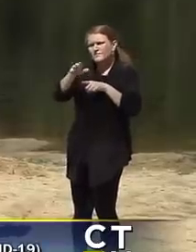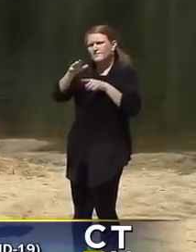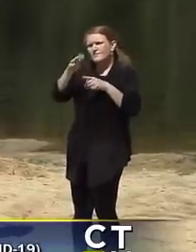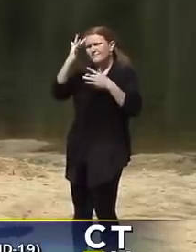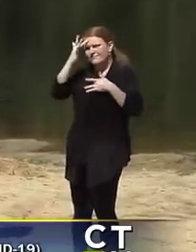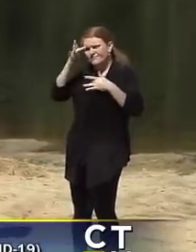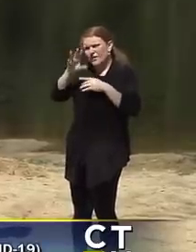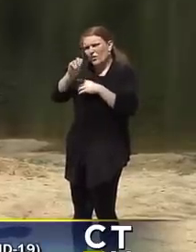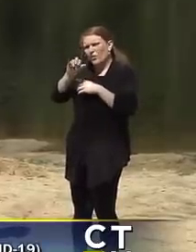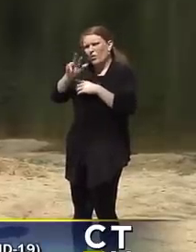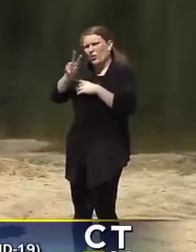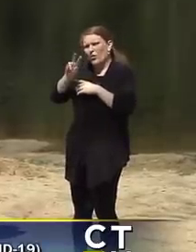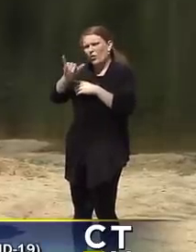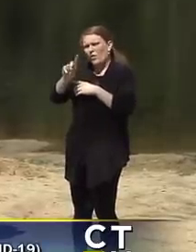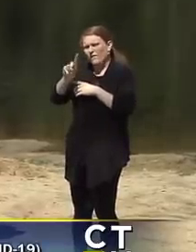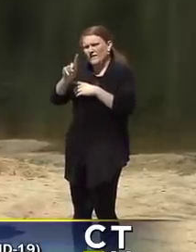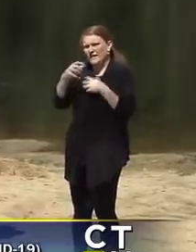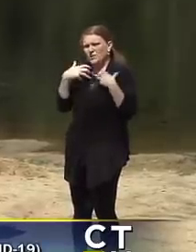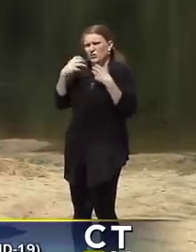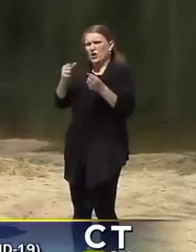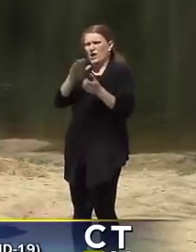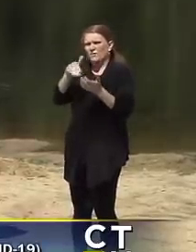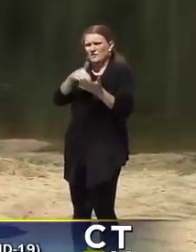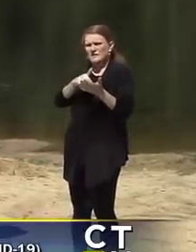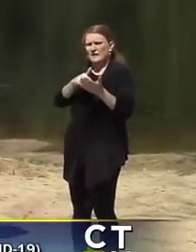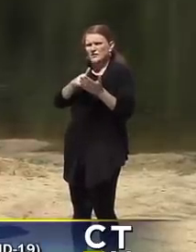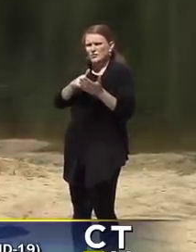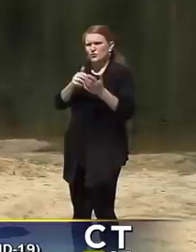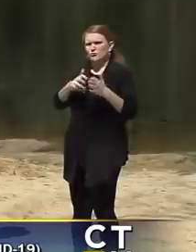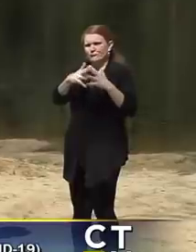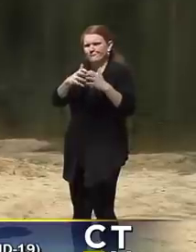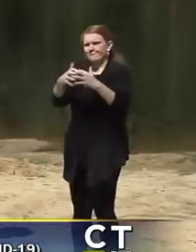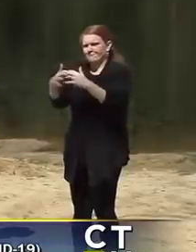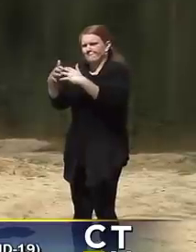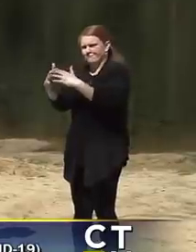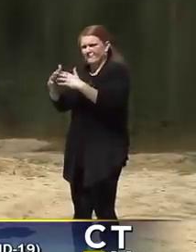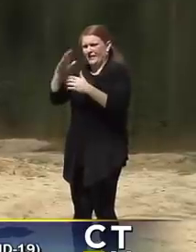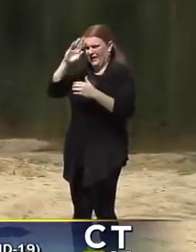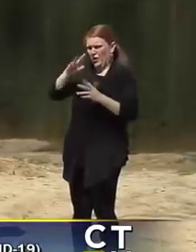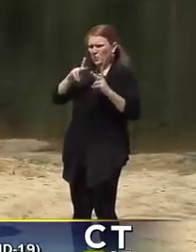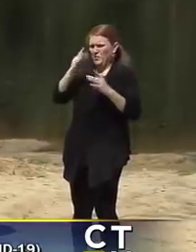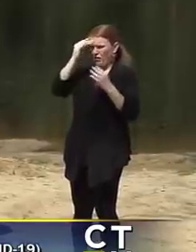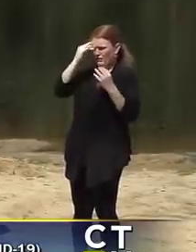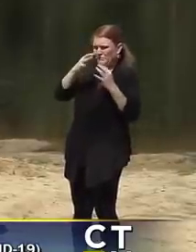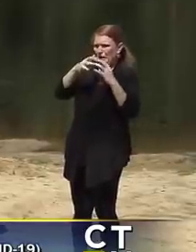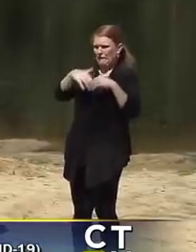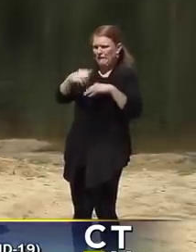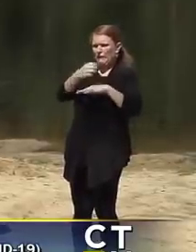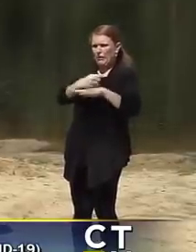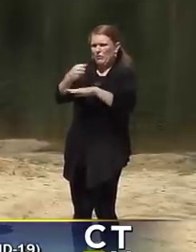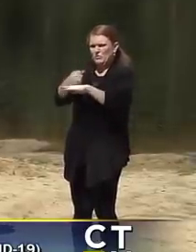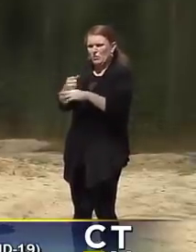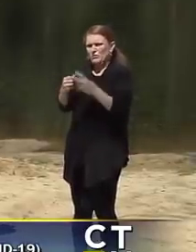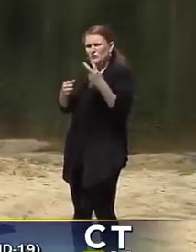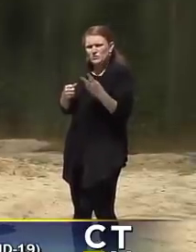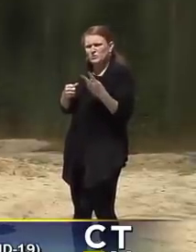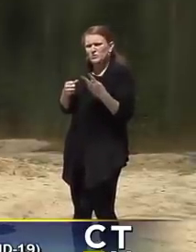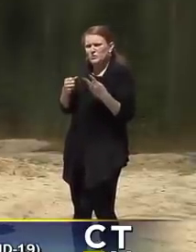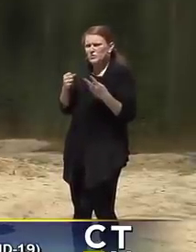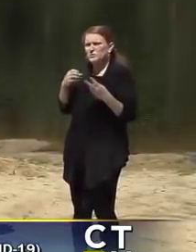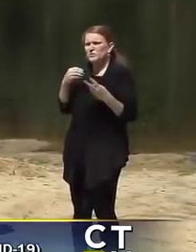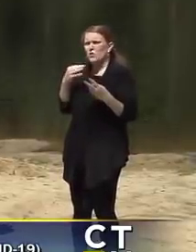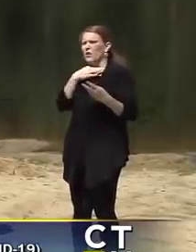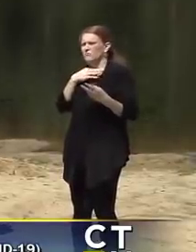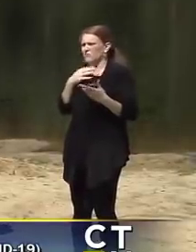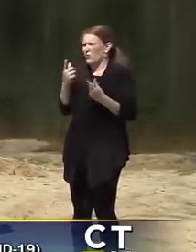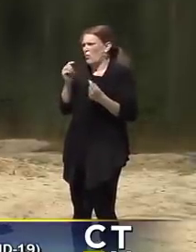closing two of them that were opened, and what is the public health thinking on that at the